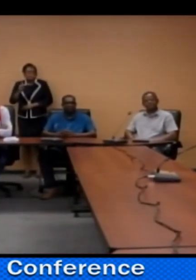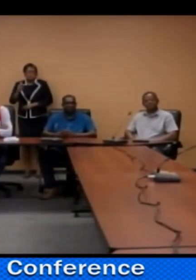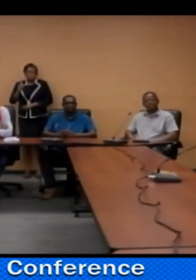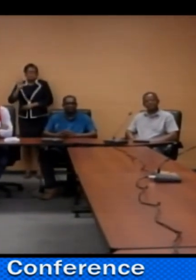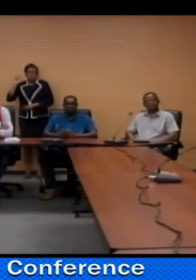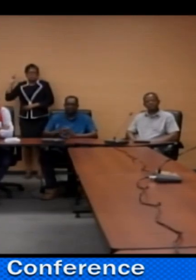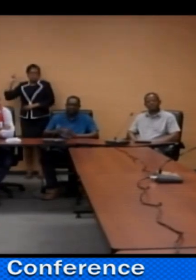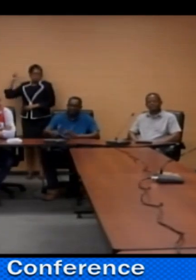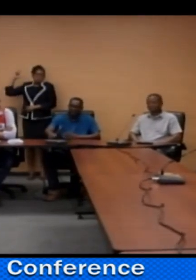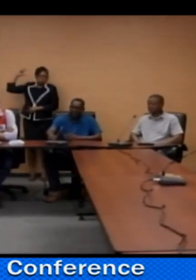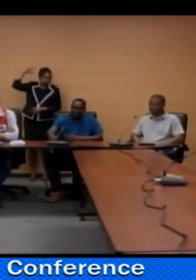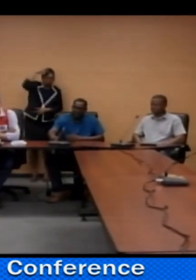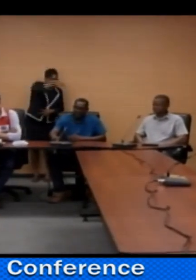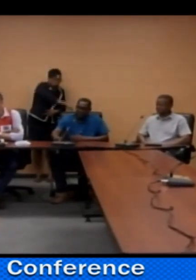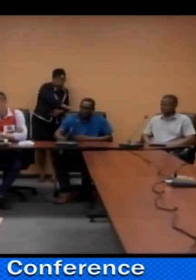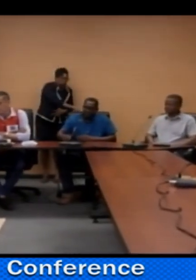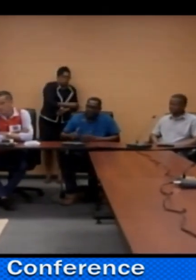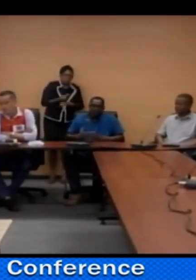etc.?